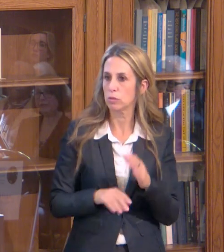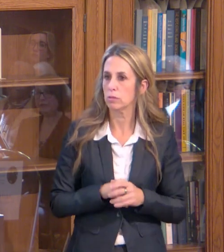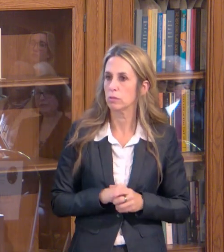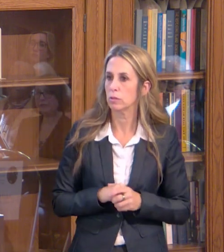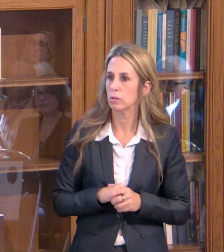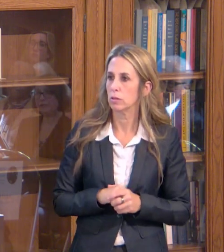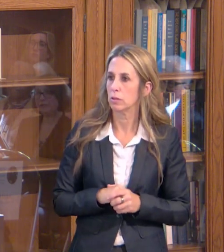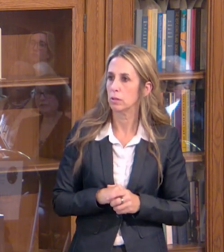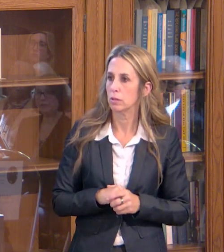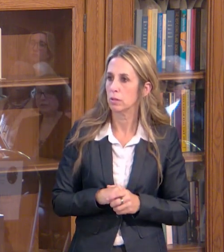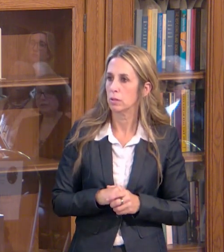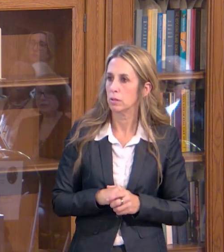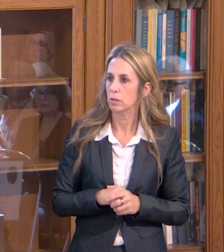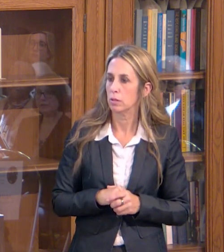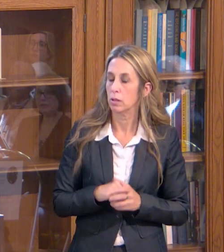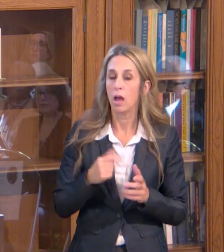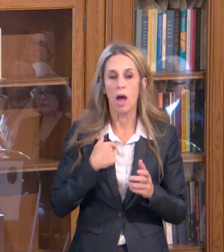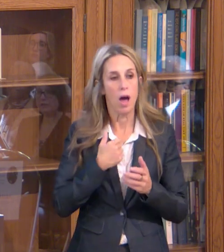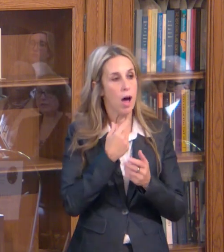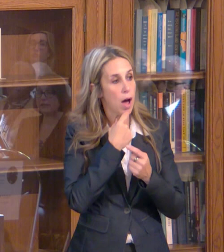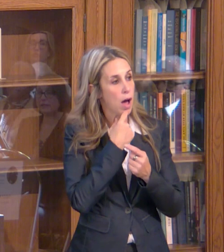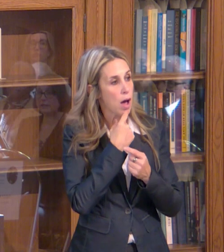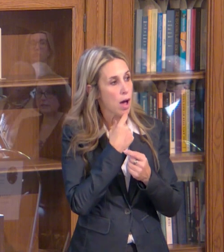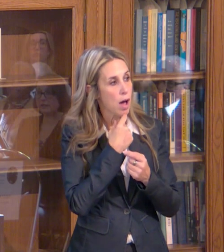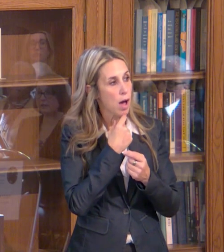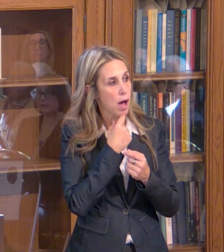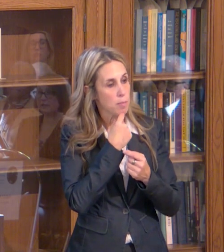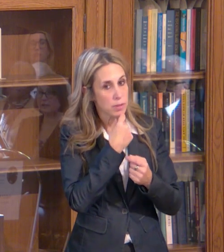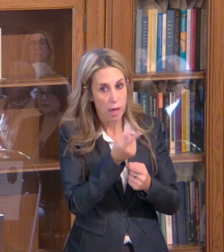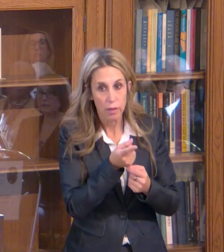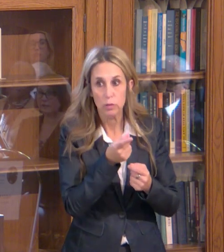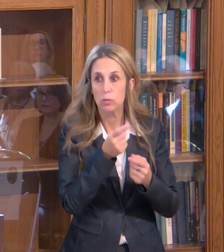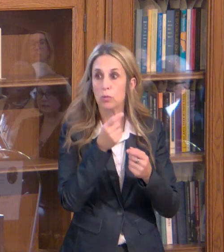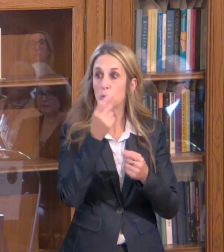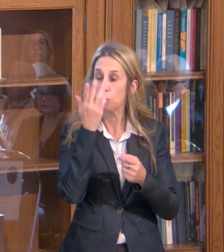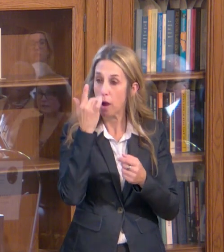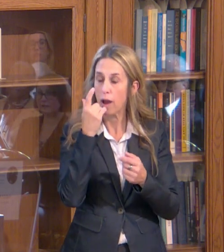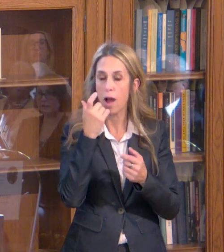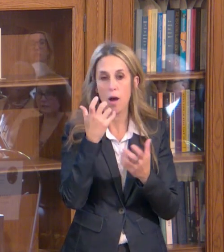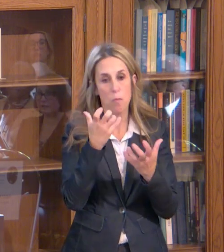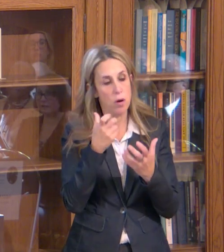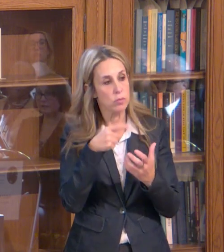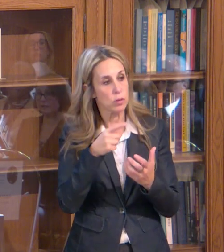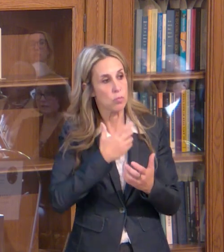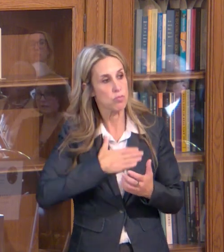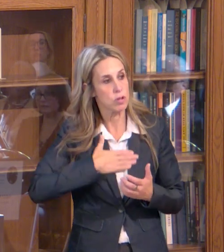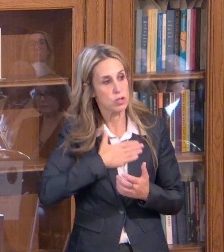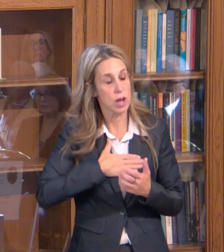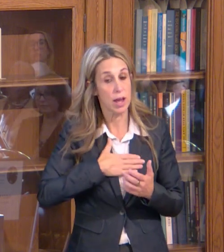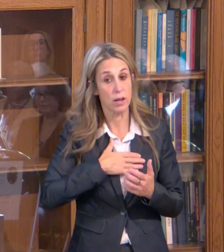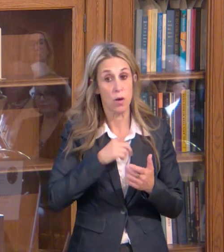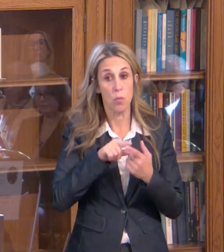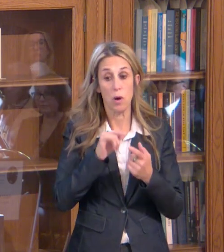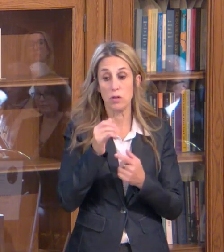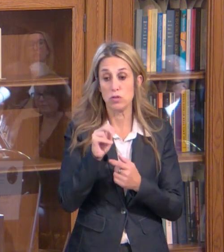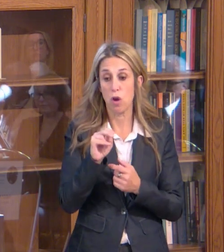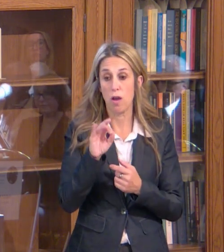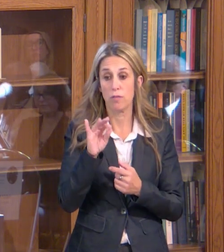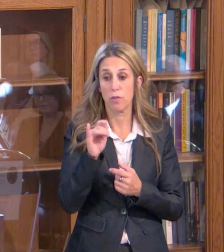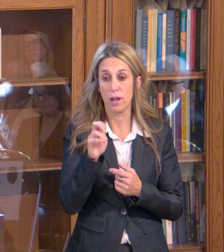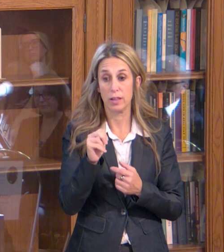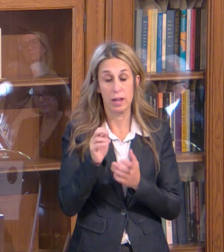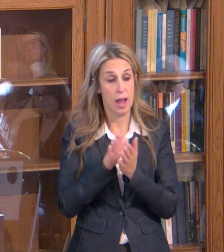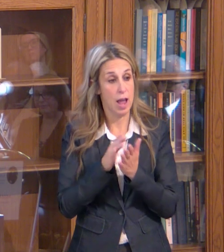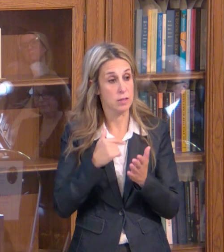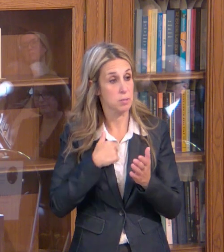all this so that you can appreciate how I felt when John hul Franklin asked me in 2004 to be his